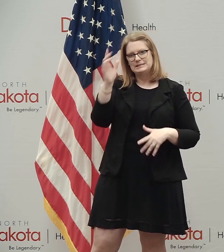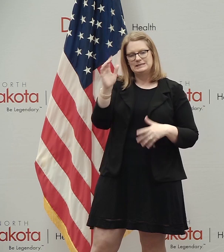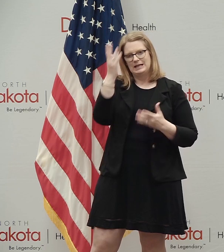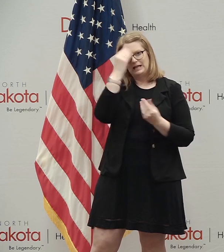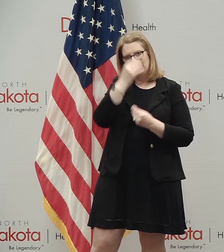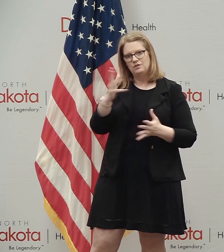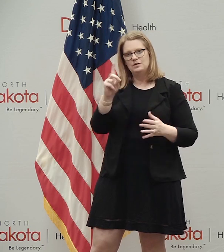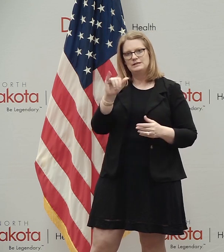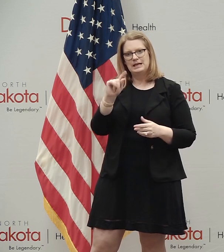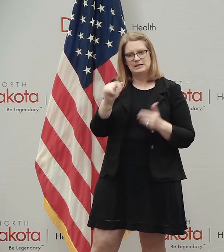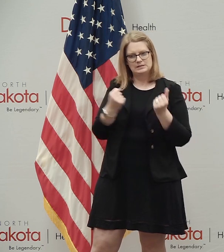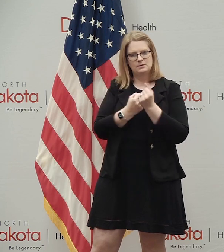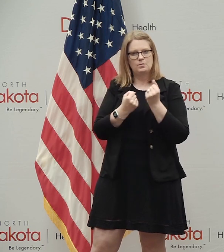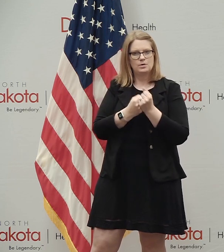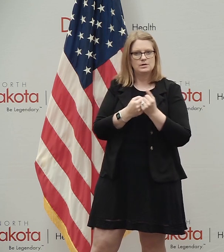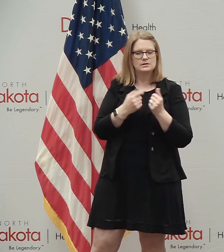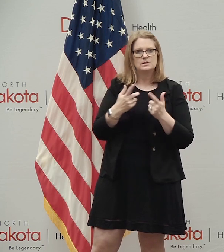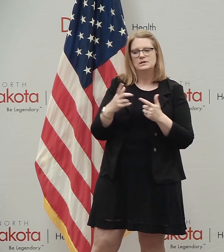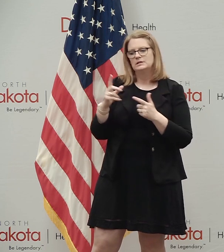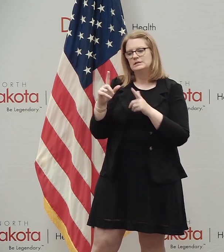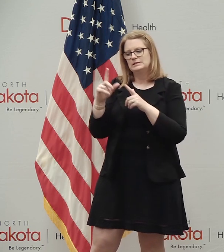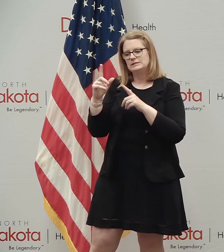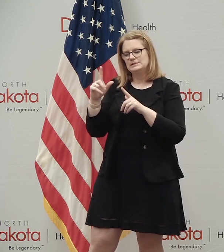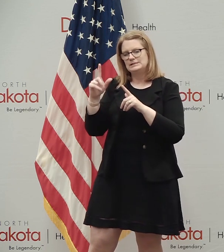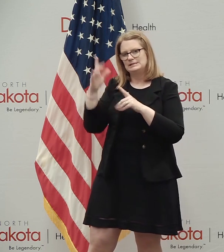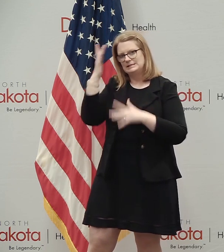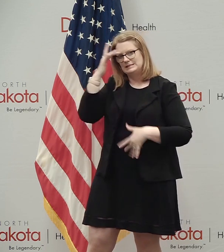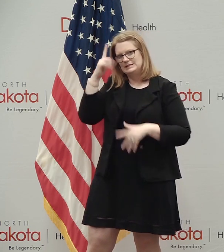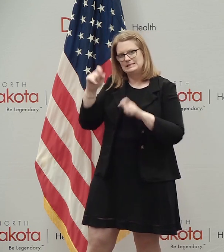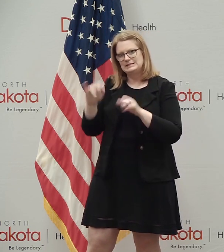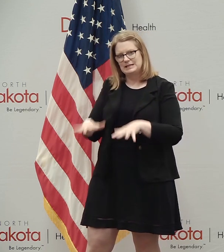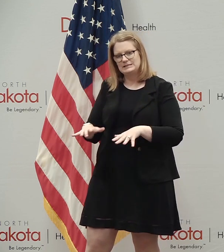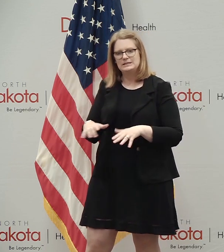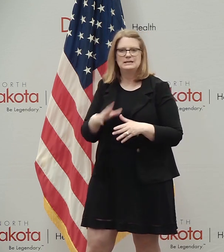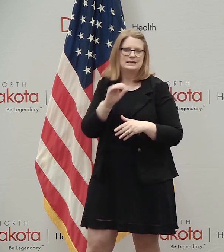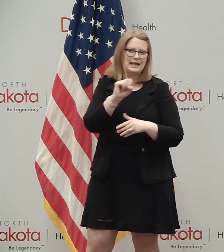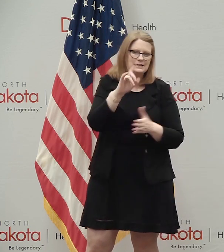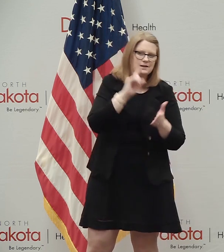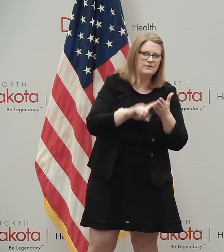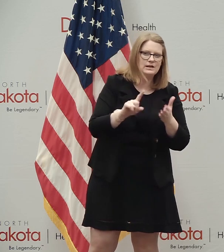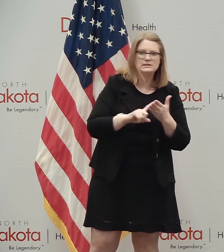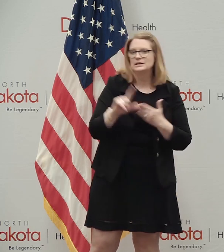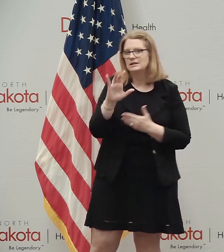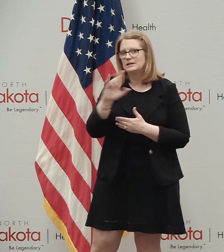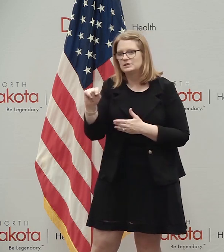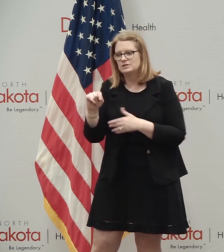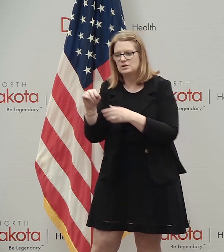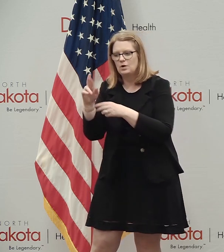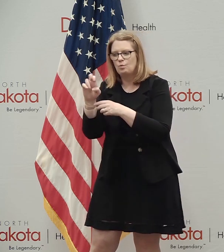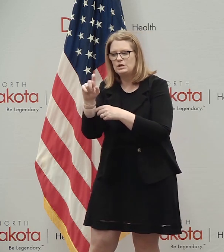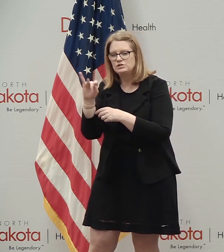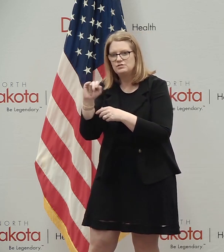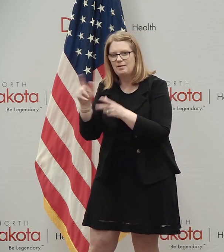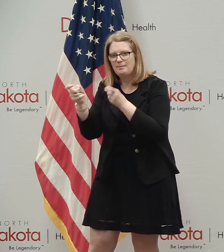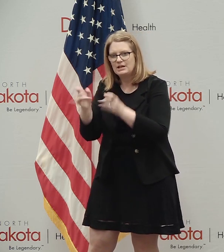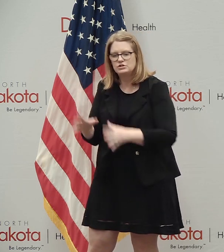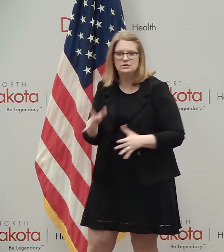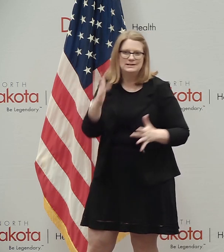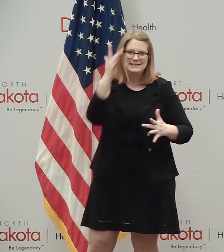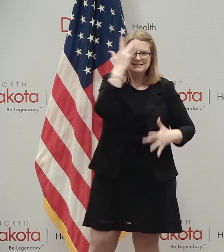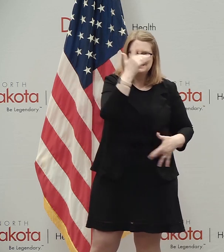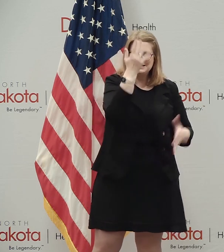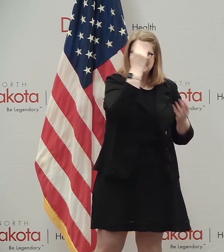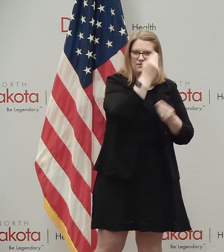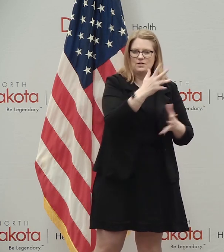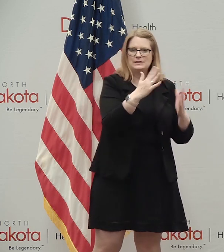Data Support Specialist, Disease Control Testing Liaisons, Case Investigation, Contact Tracing Regional Managers, Disease